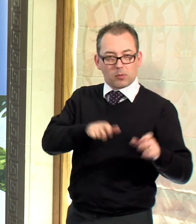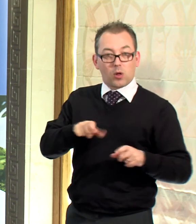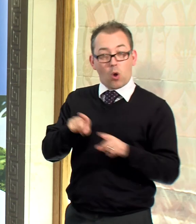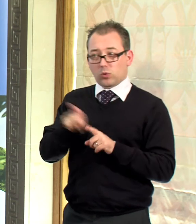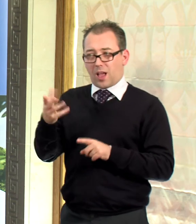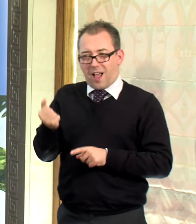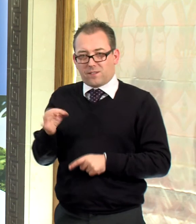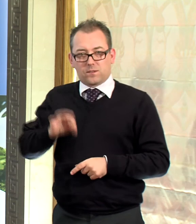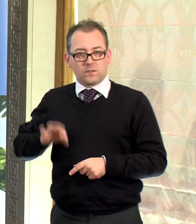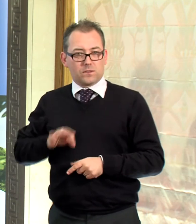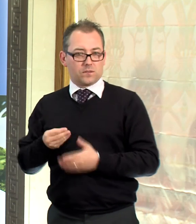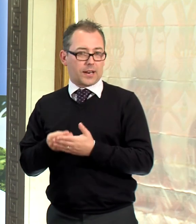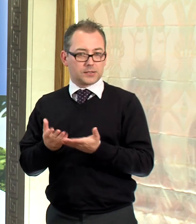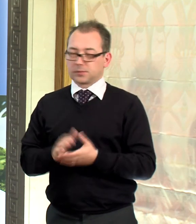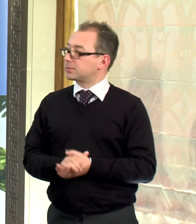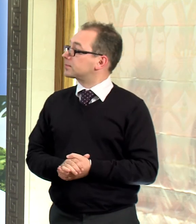financial benefits.